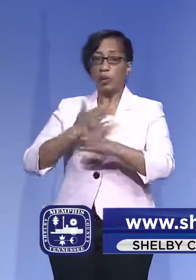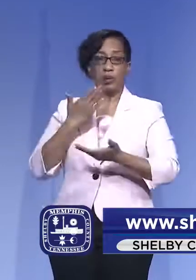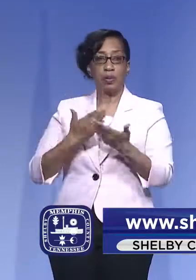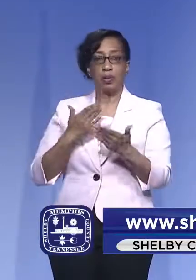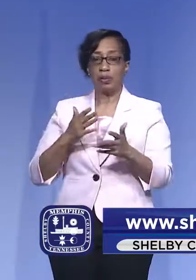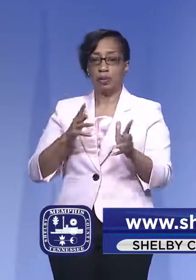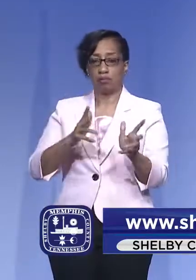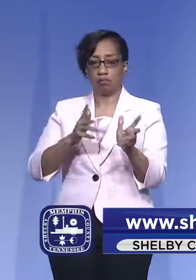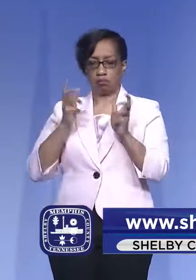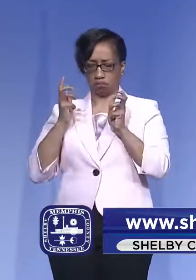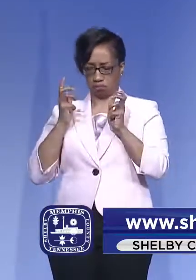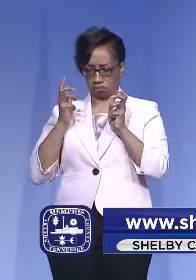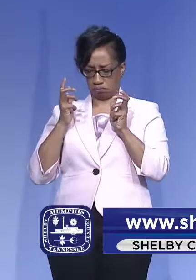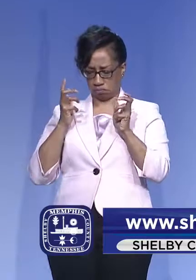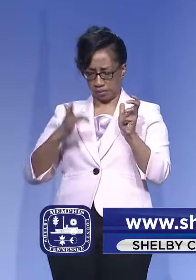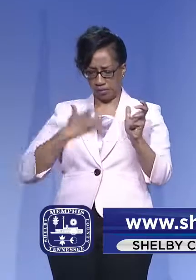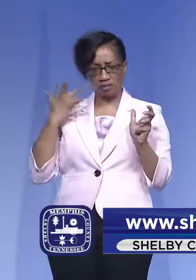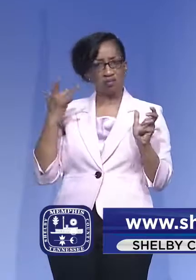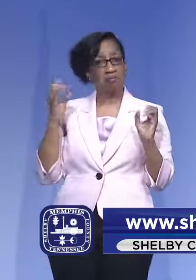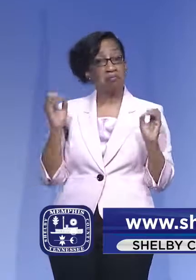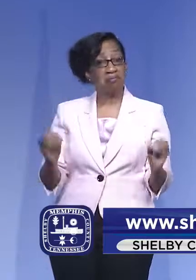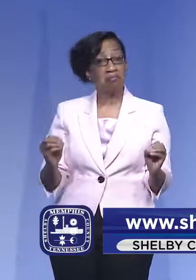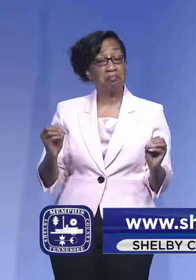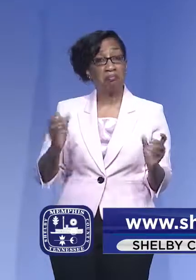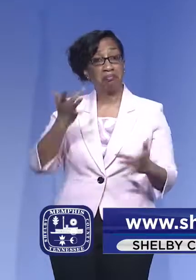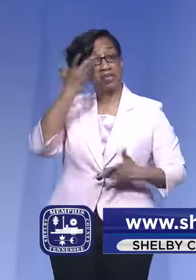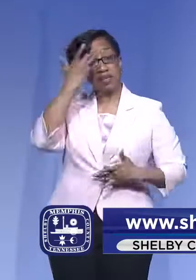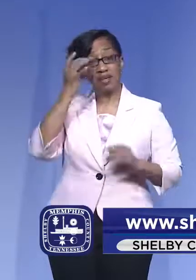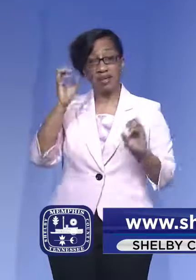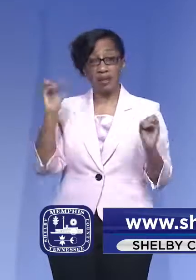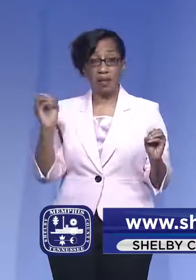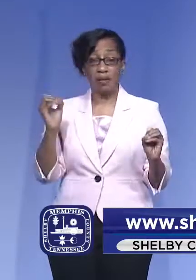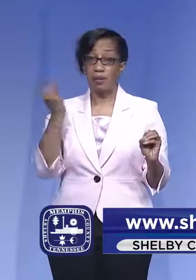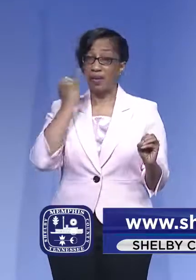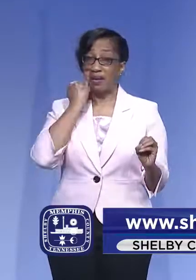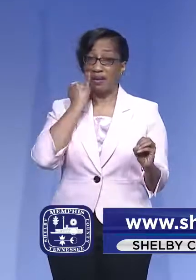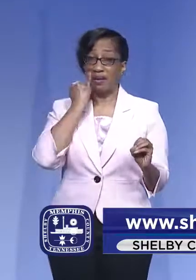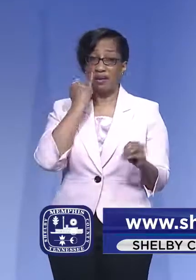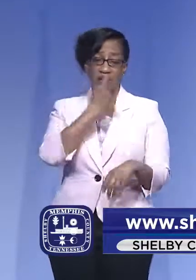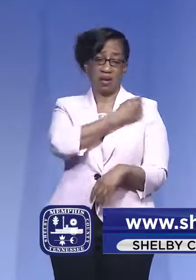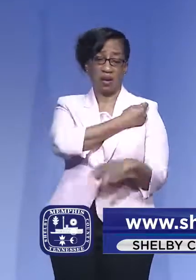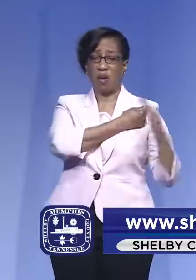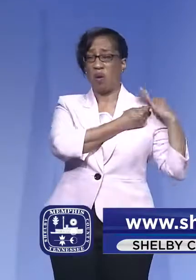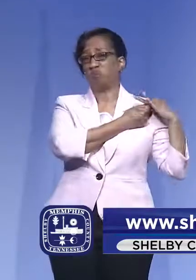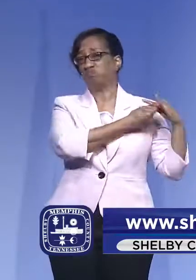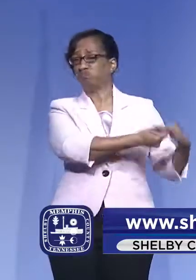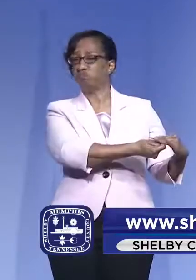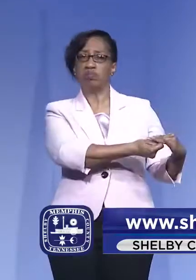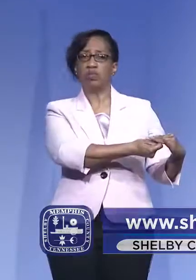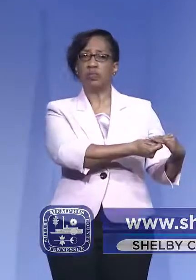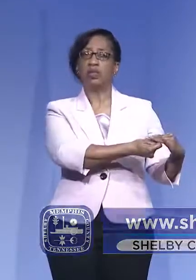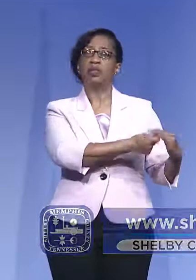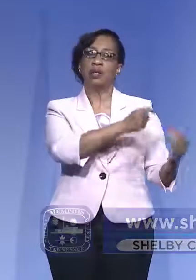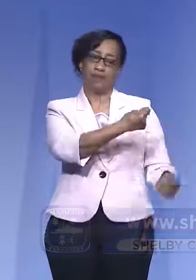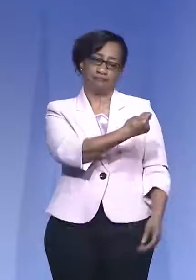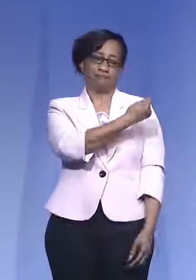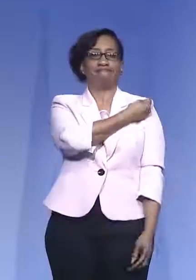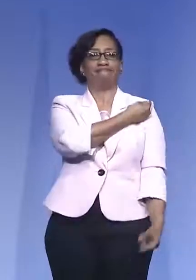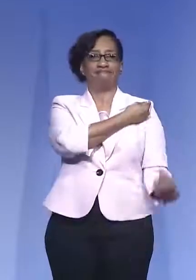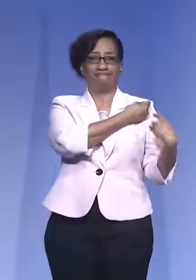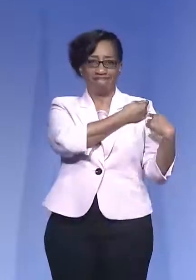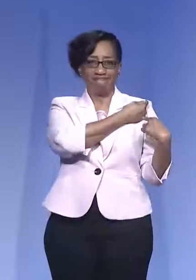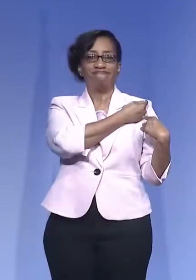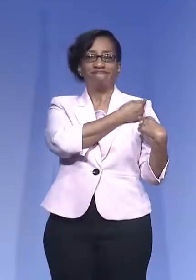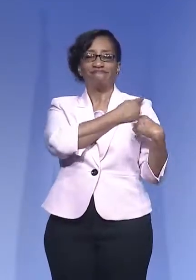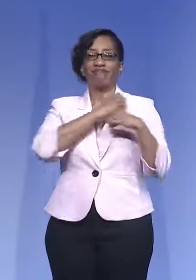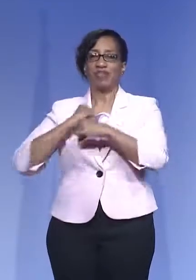of illness at all. But it doesn't work if you don't take it. It only works for those who receive the shot. So